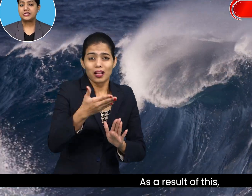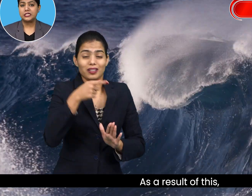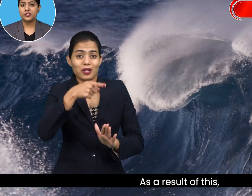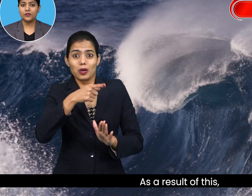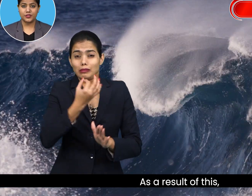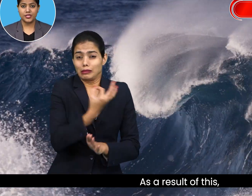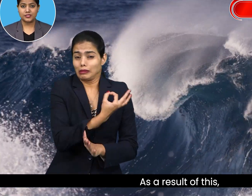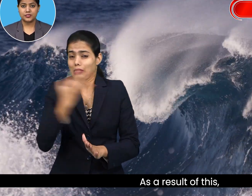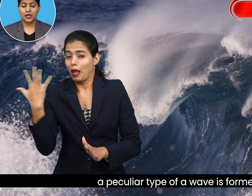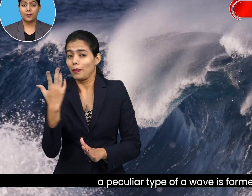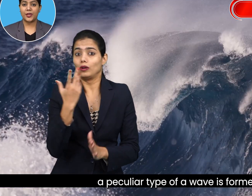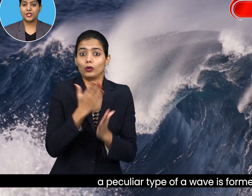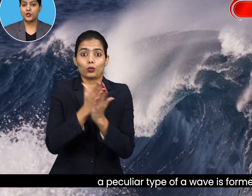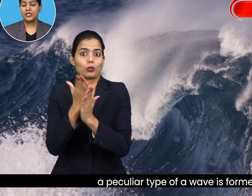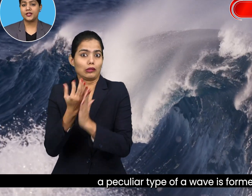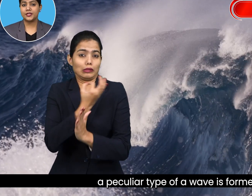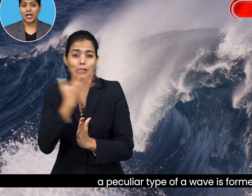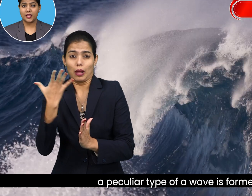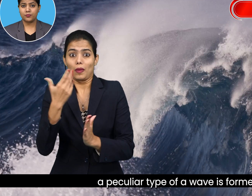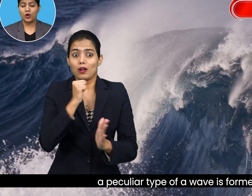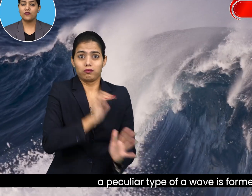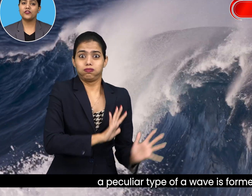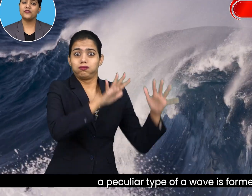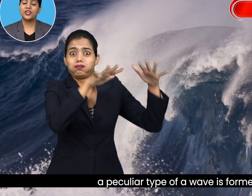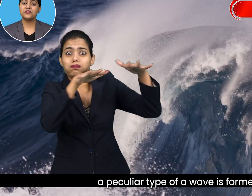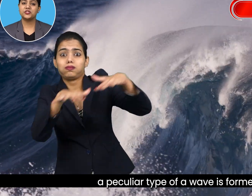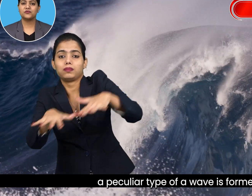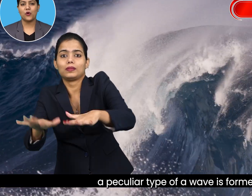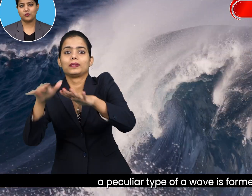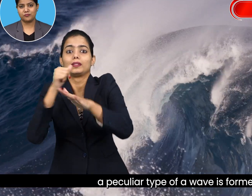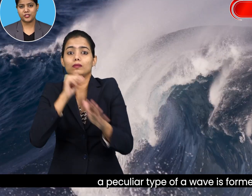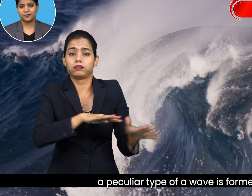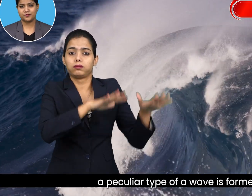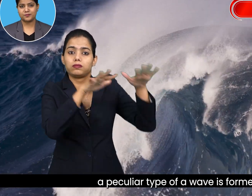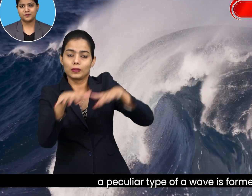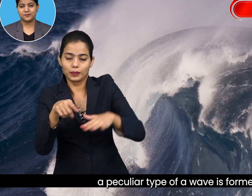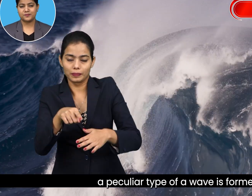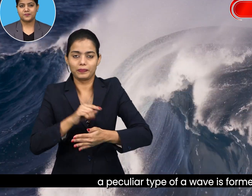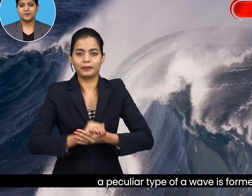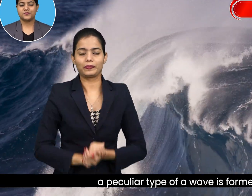As a result of this, a peculiar type of a wave is formed.